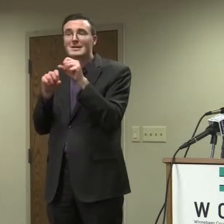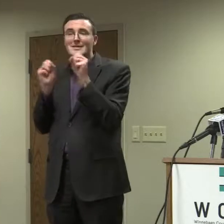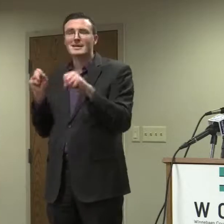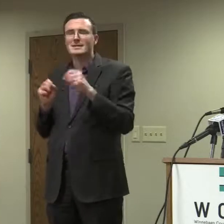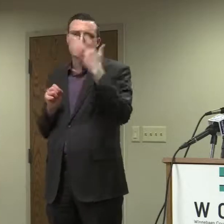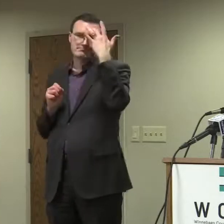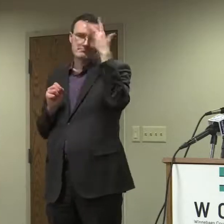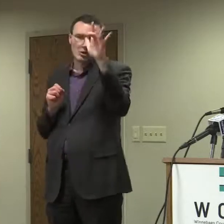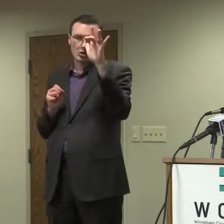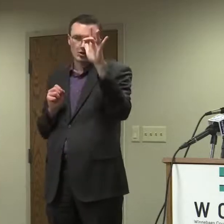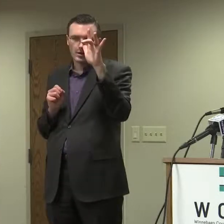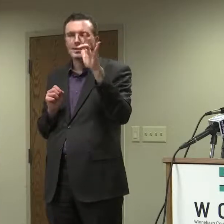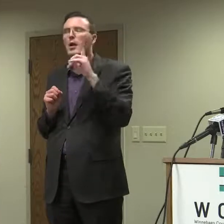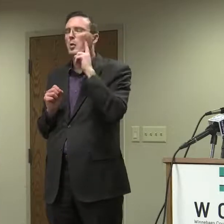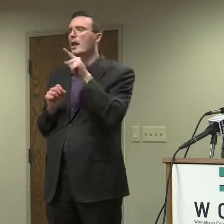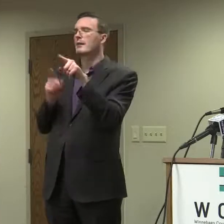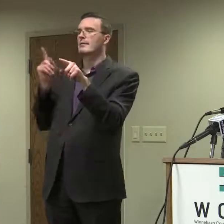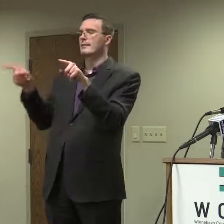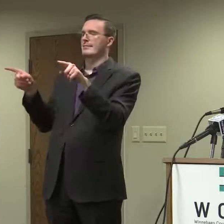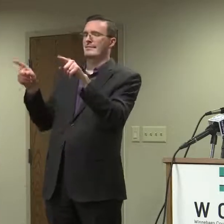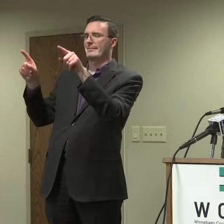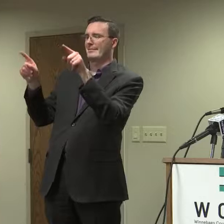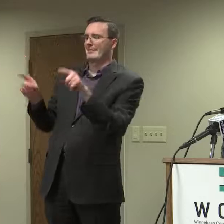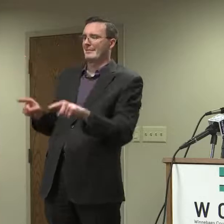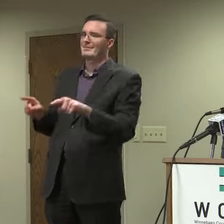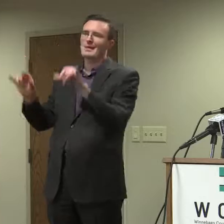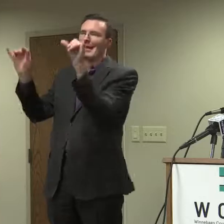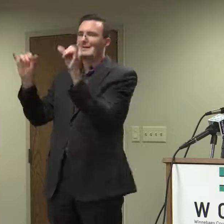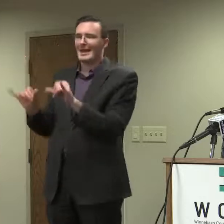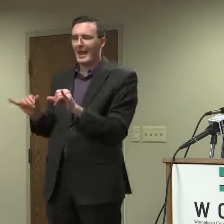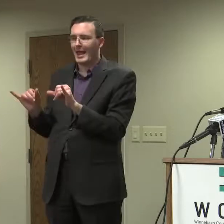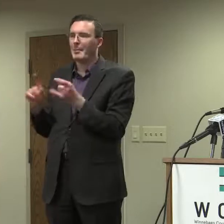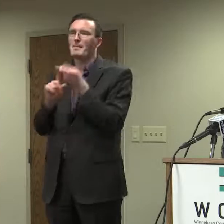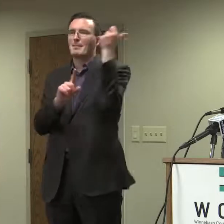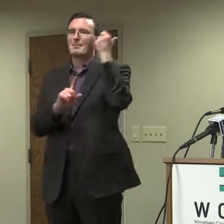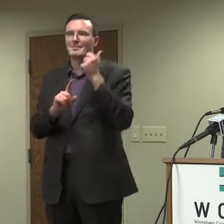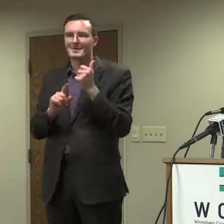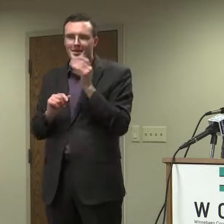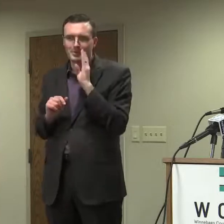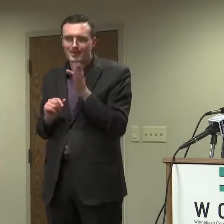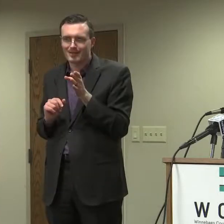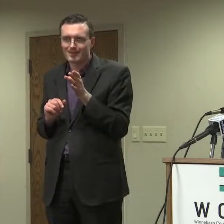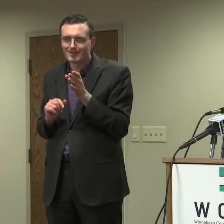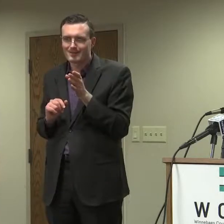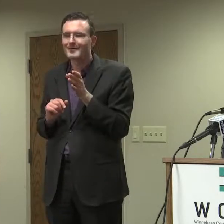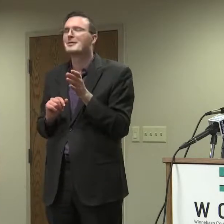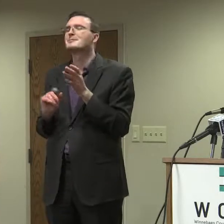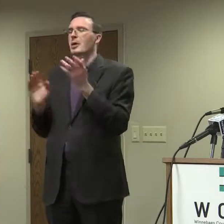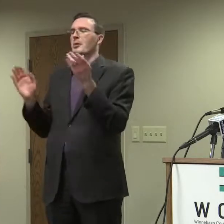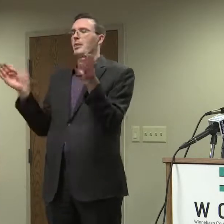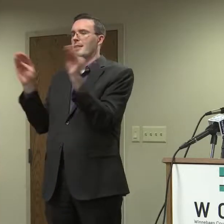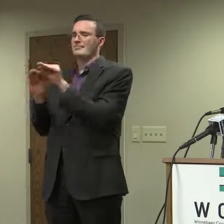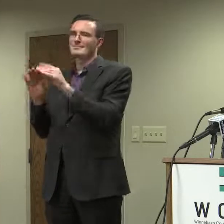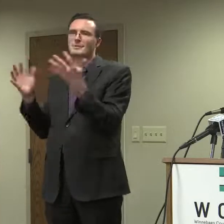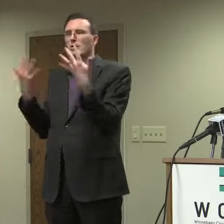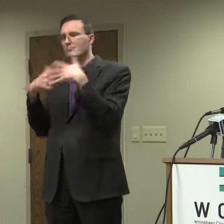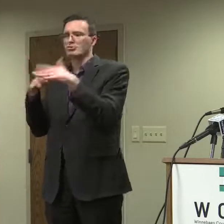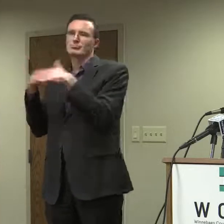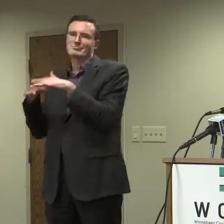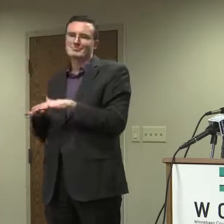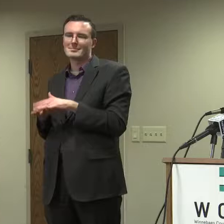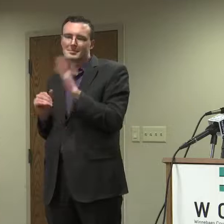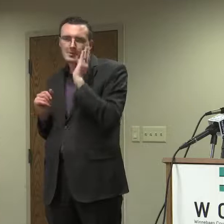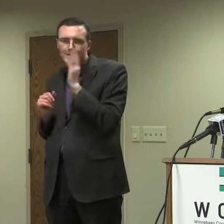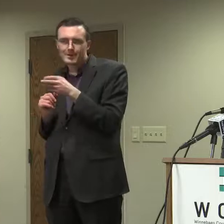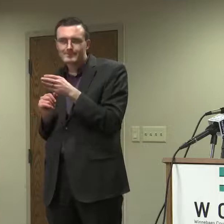again, your health systems are working very hard in that 65 and over population and our federally qualified health centers.